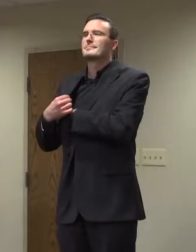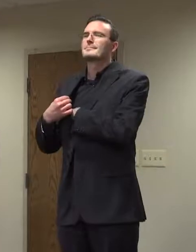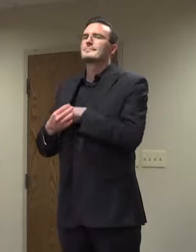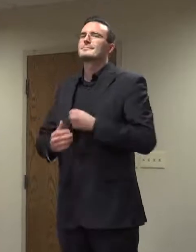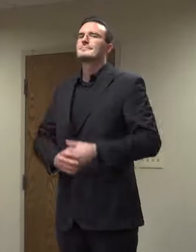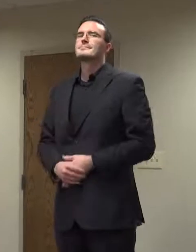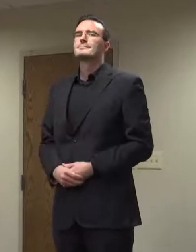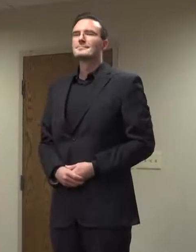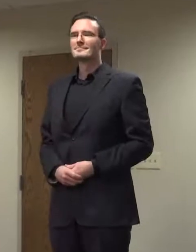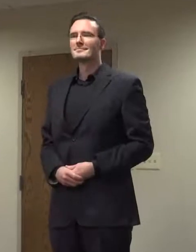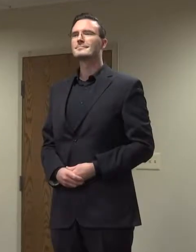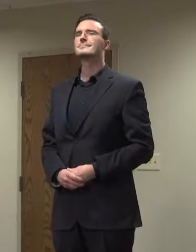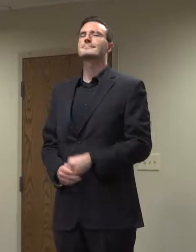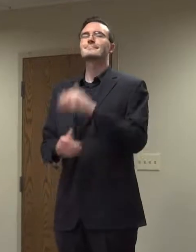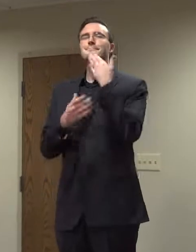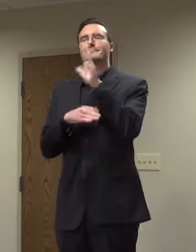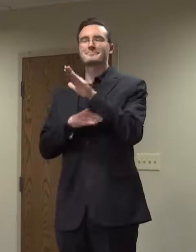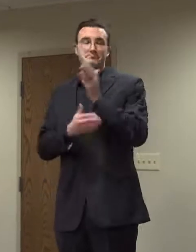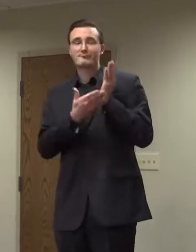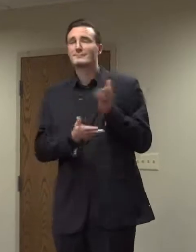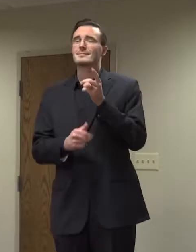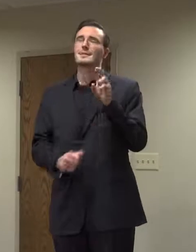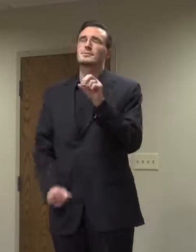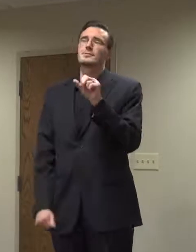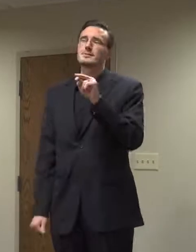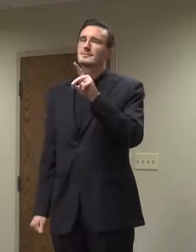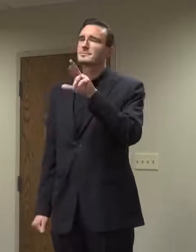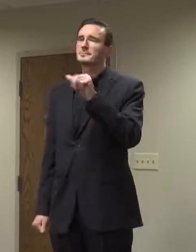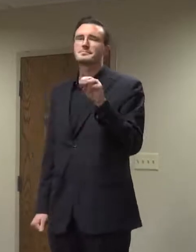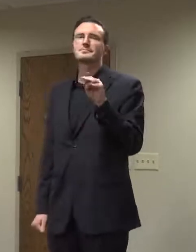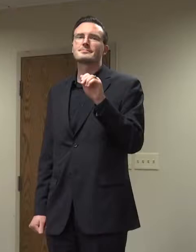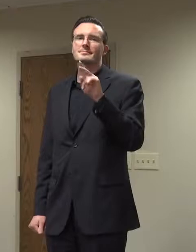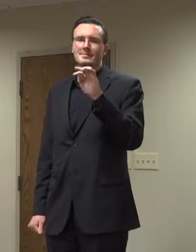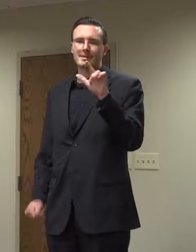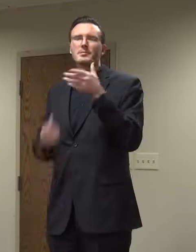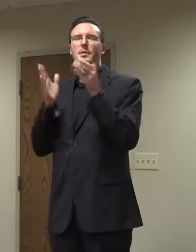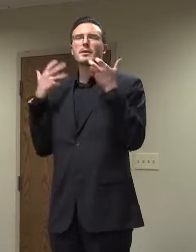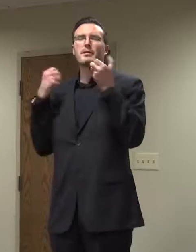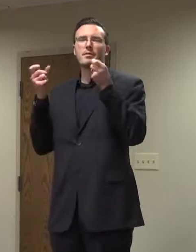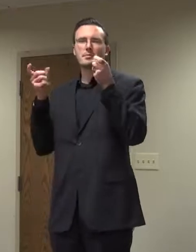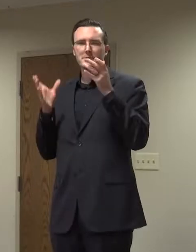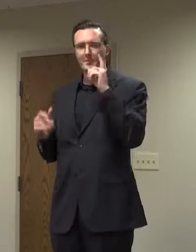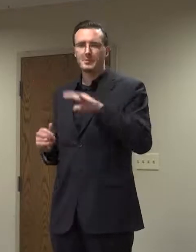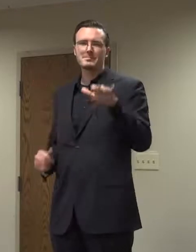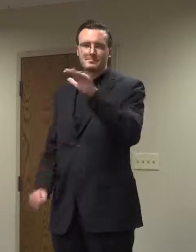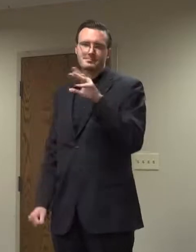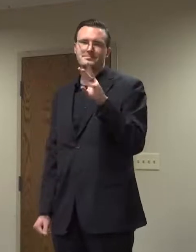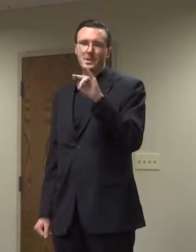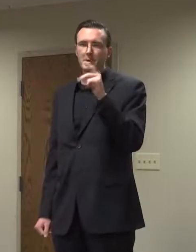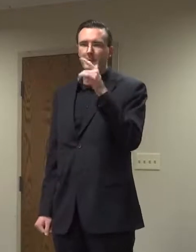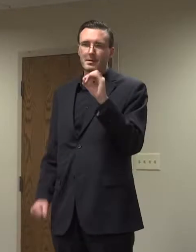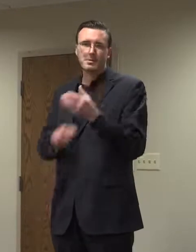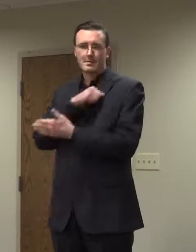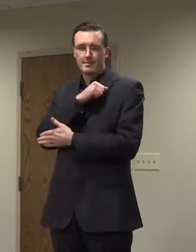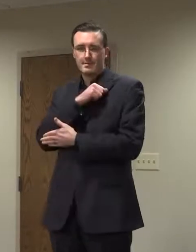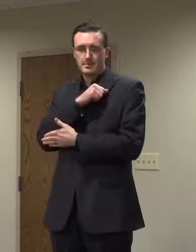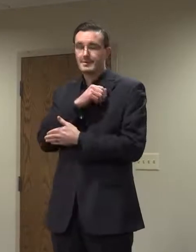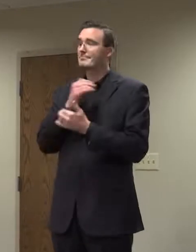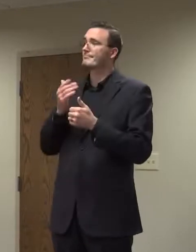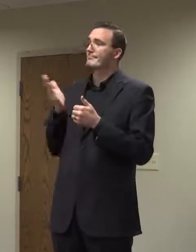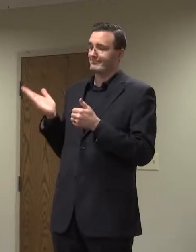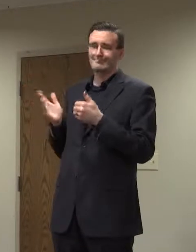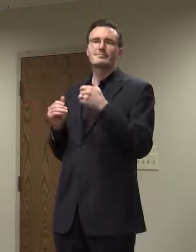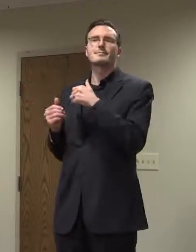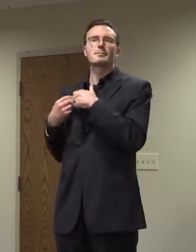Good afternoon. I'm Dr. Sandra Martell. I'm the Public Health Administrator for Winnebago County, and I'm joined today by Mayor Tom McNamara.